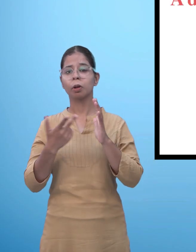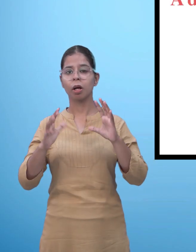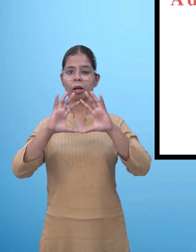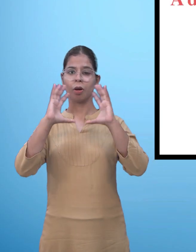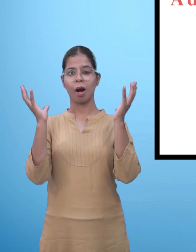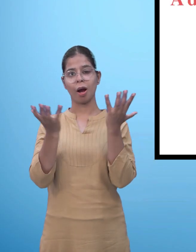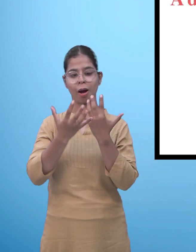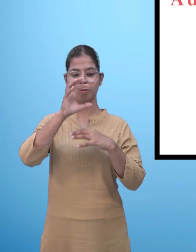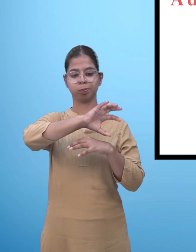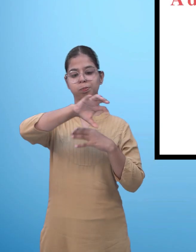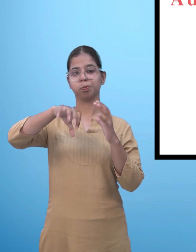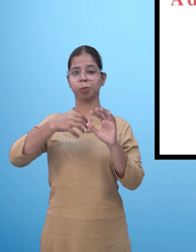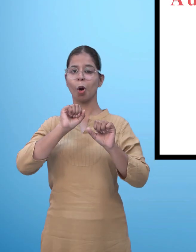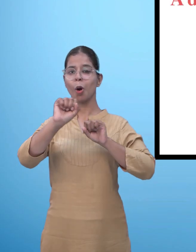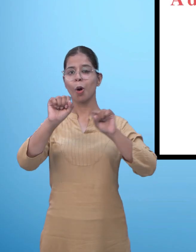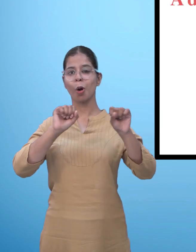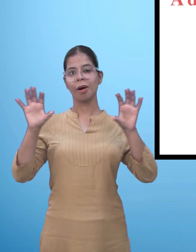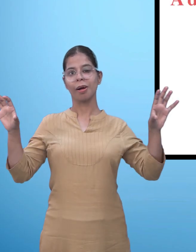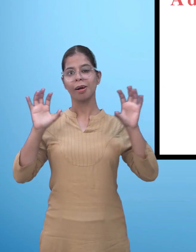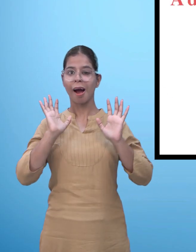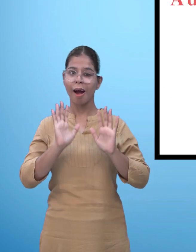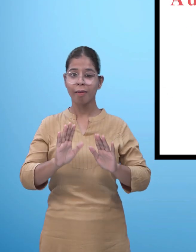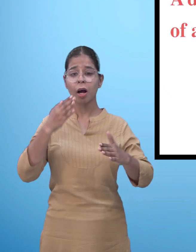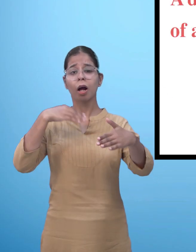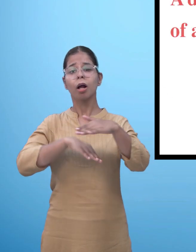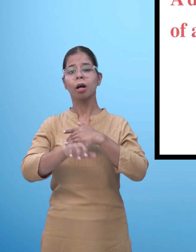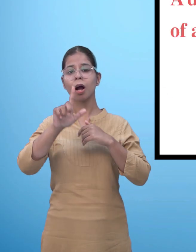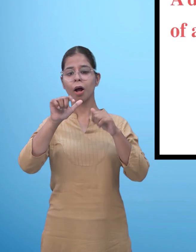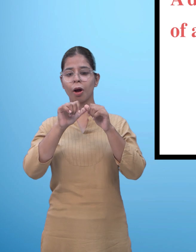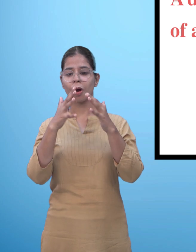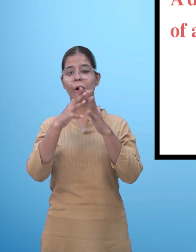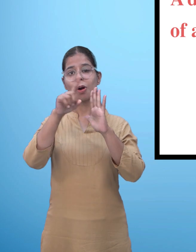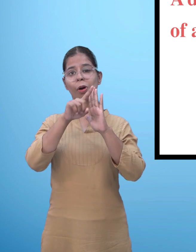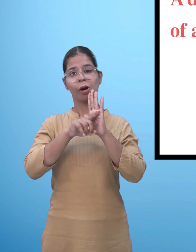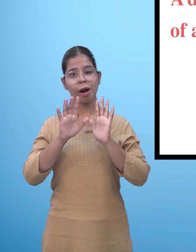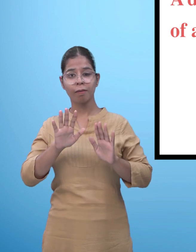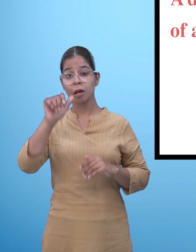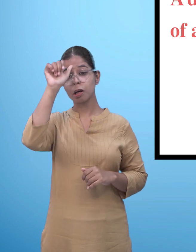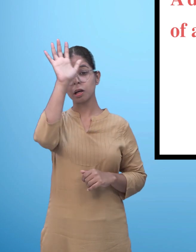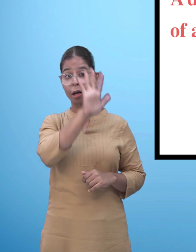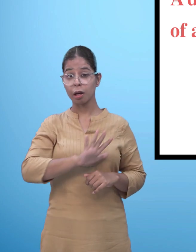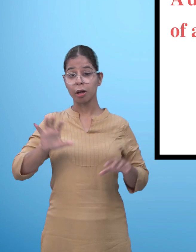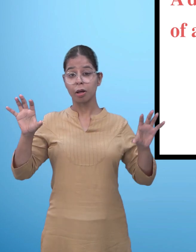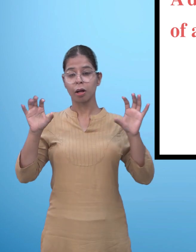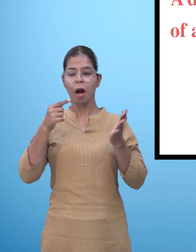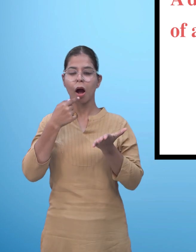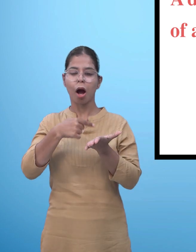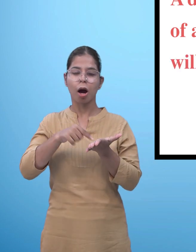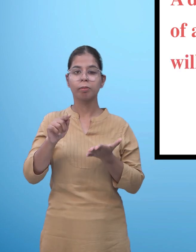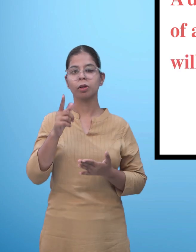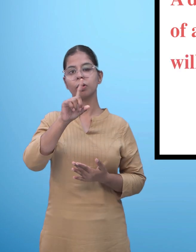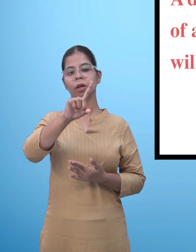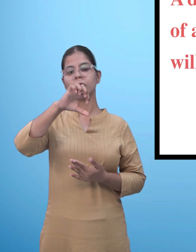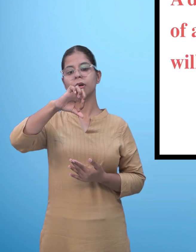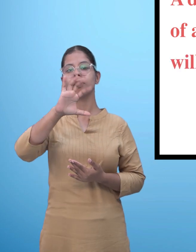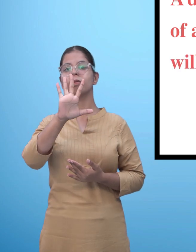Constitution is a document that spells out the basic principles and laws of a nation. The Indian Constitution, which will